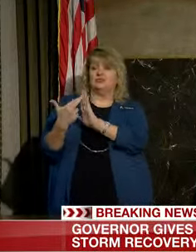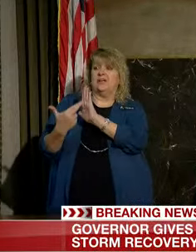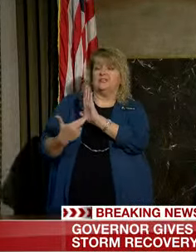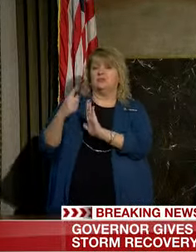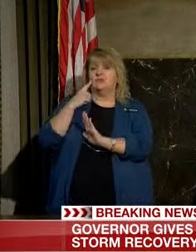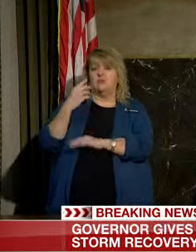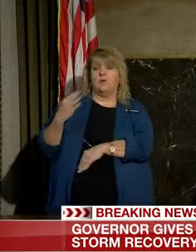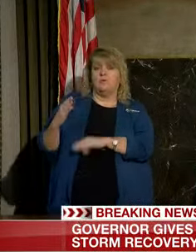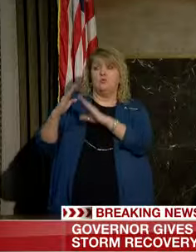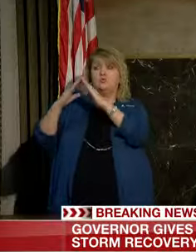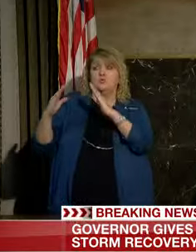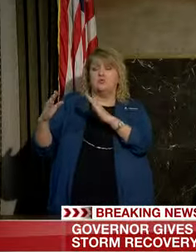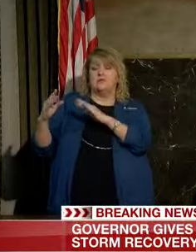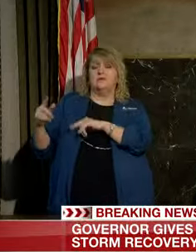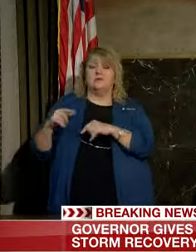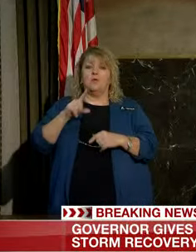registrations.